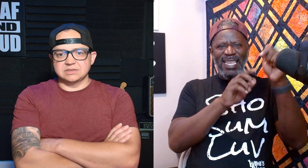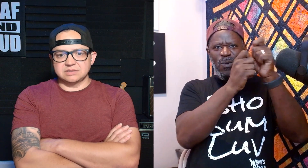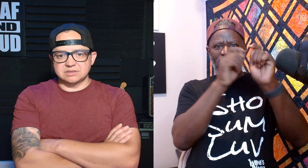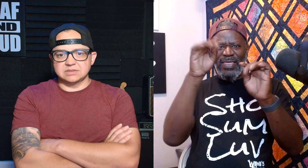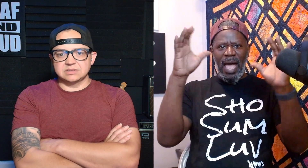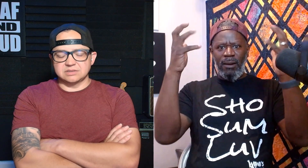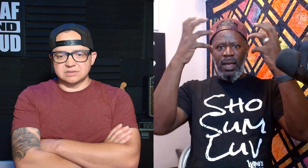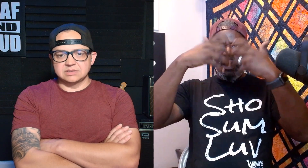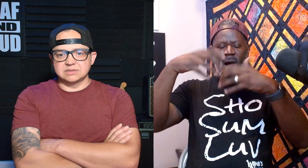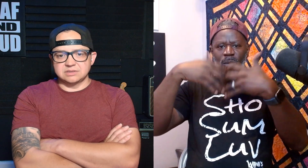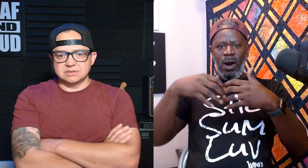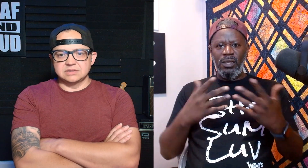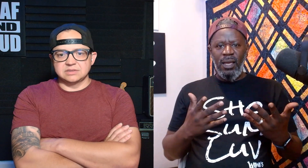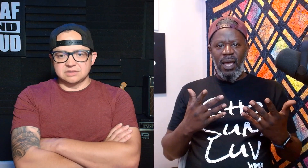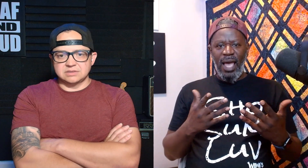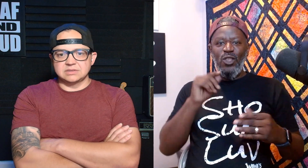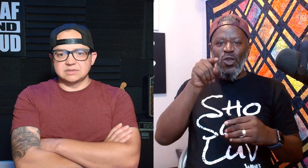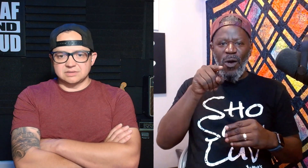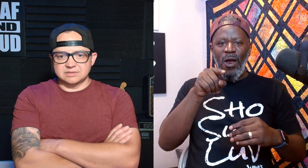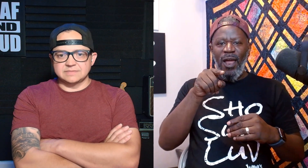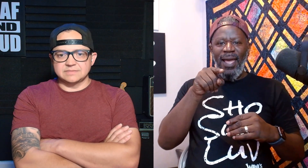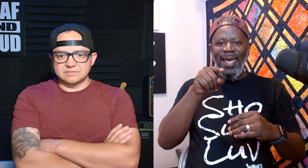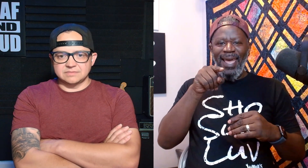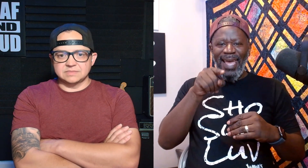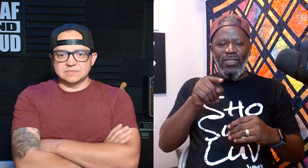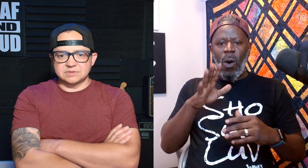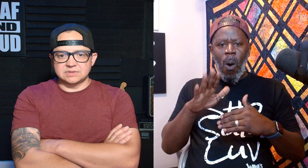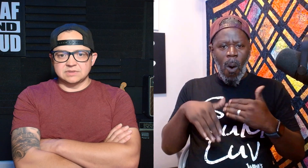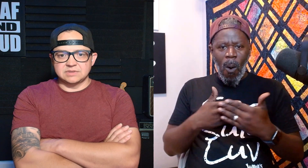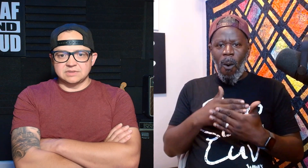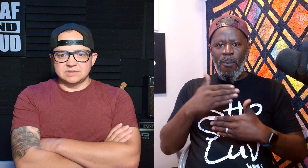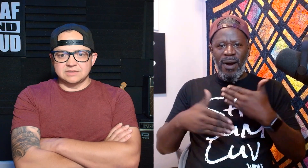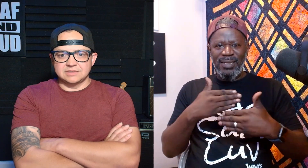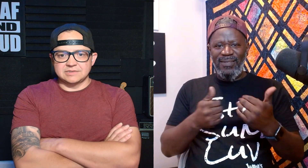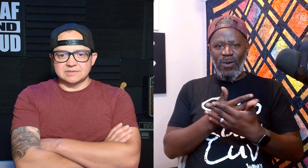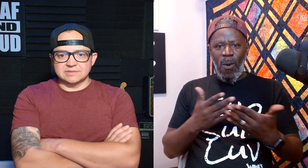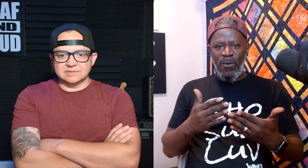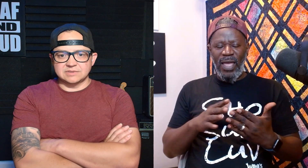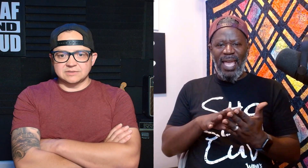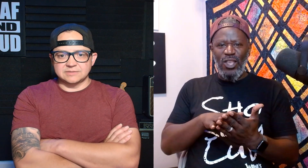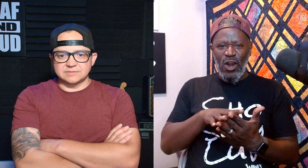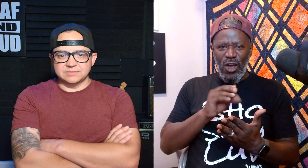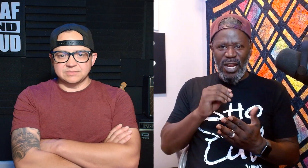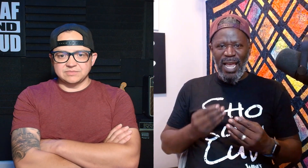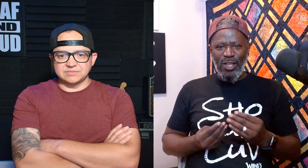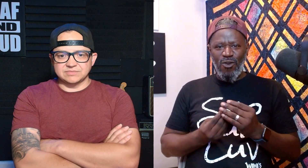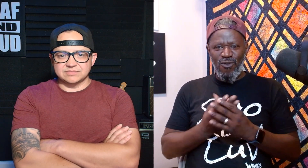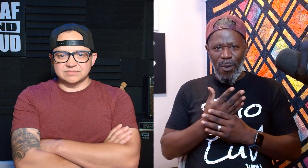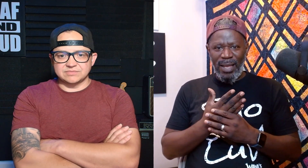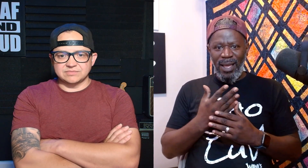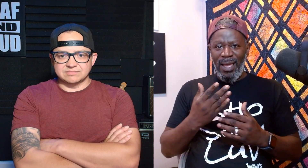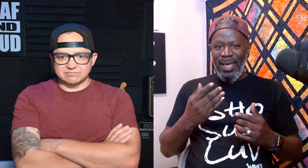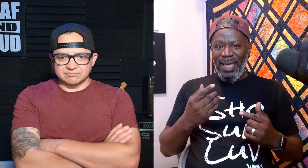on that, and it all works. And you're in the whole process, the whole thing, and you're learning and